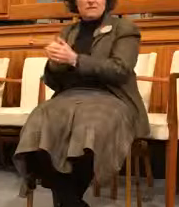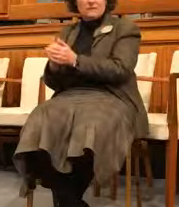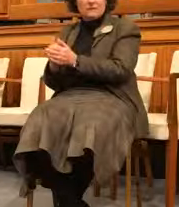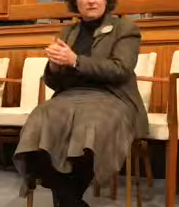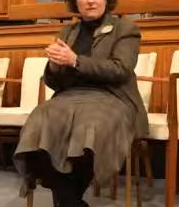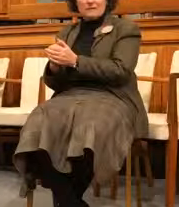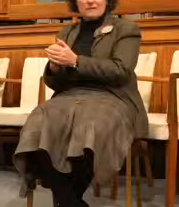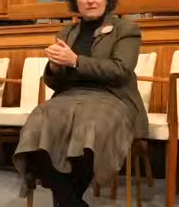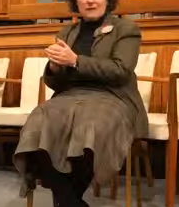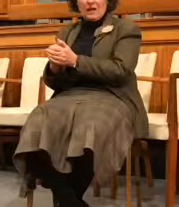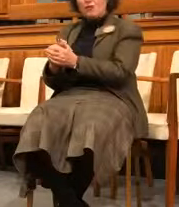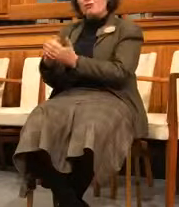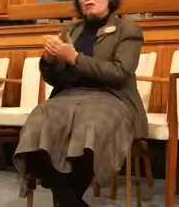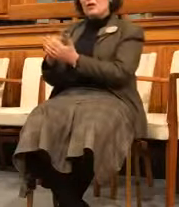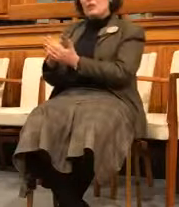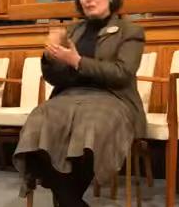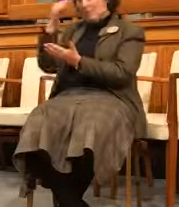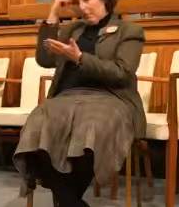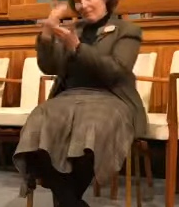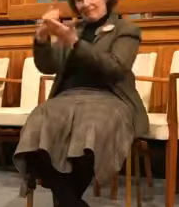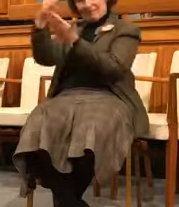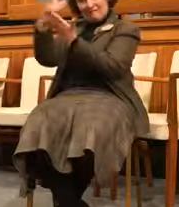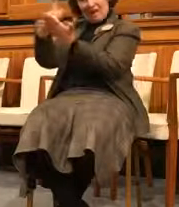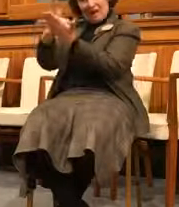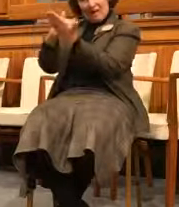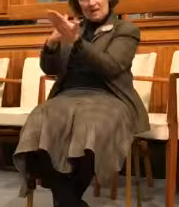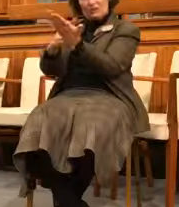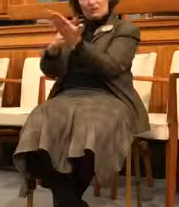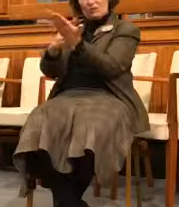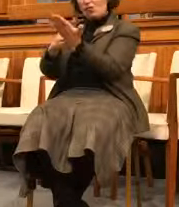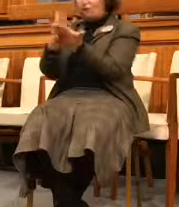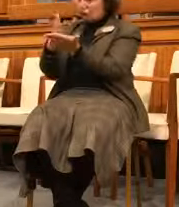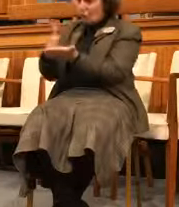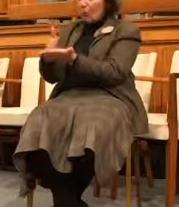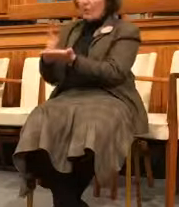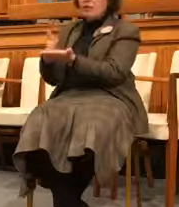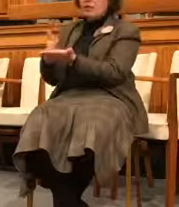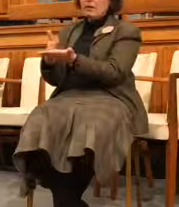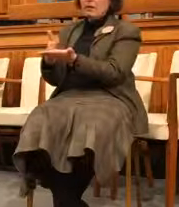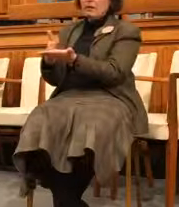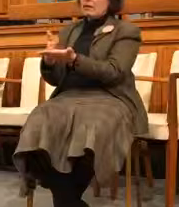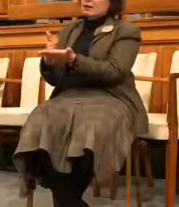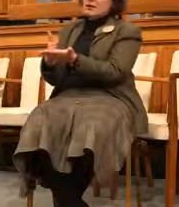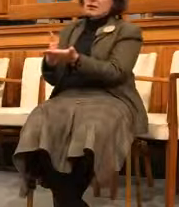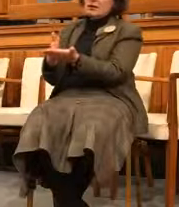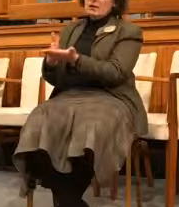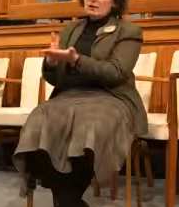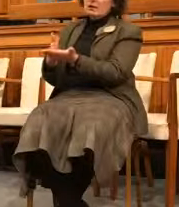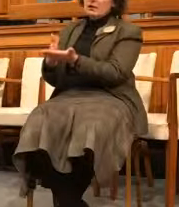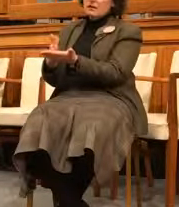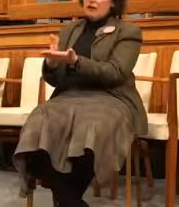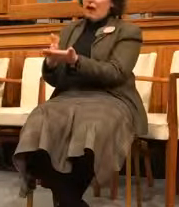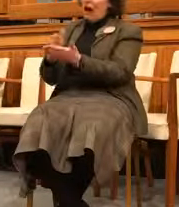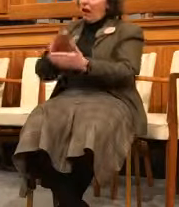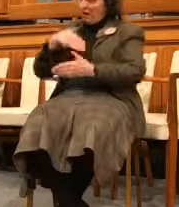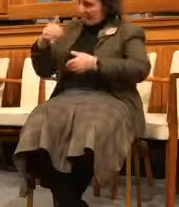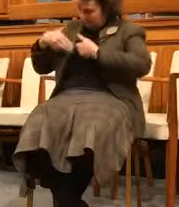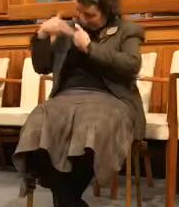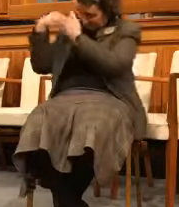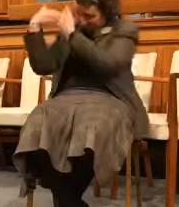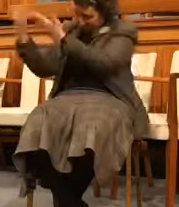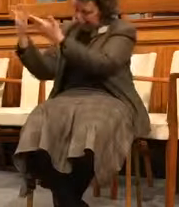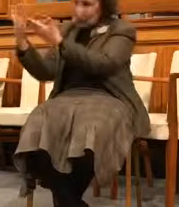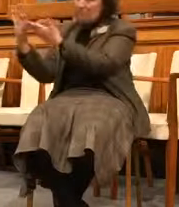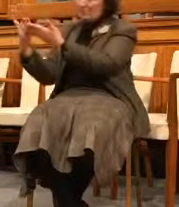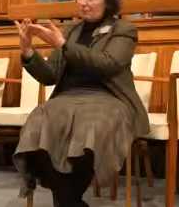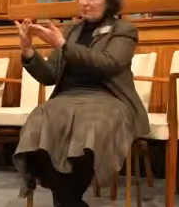and especially the person and work of Christ, that you give him your life and repent of your sin,